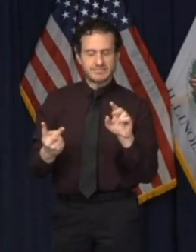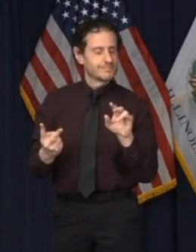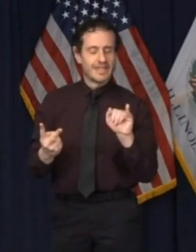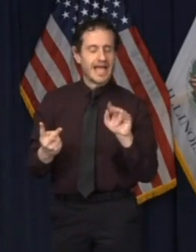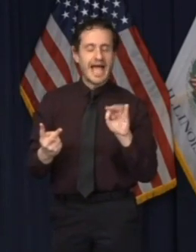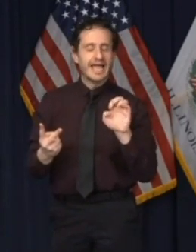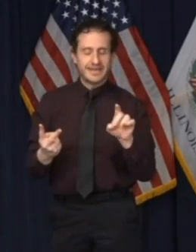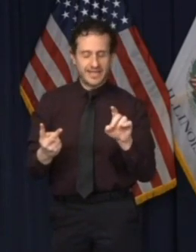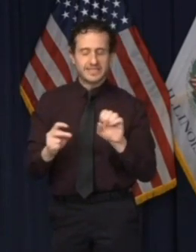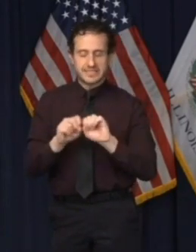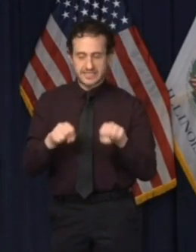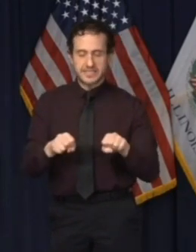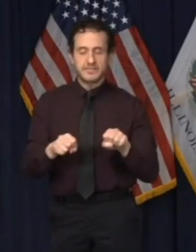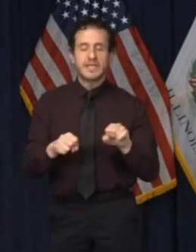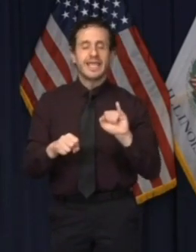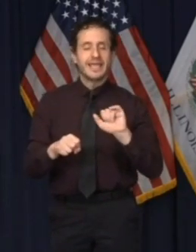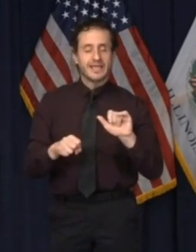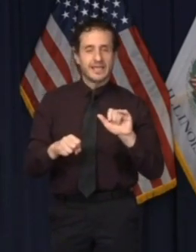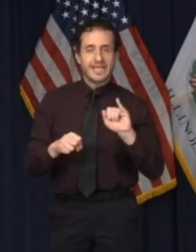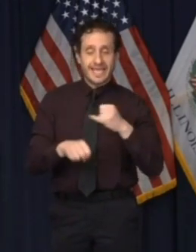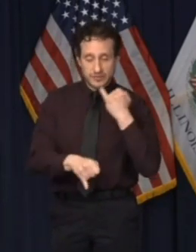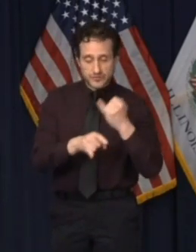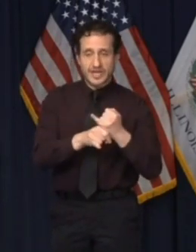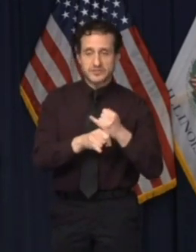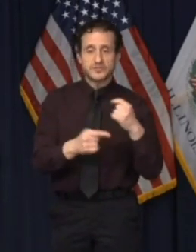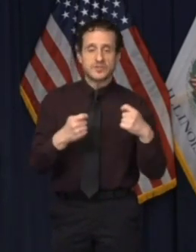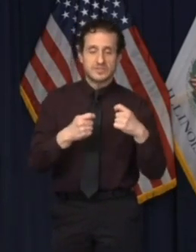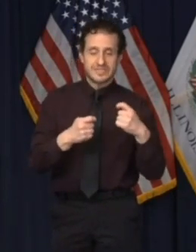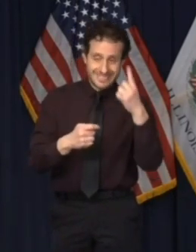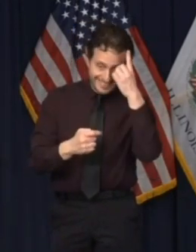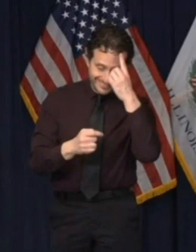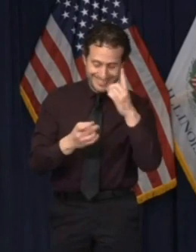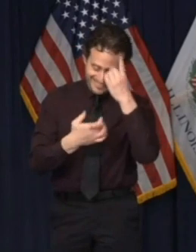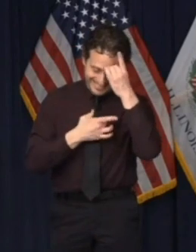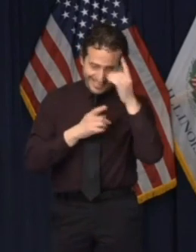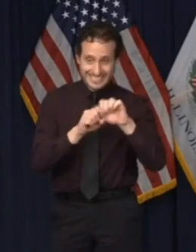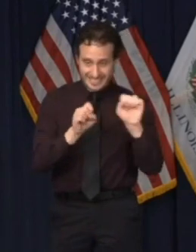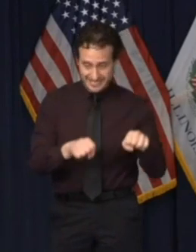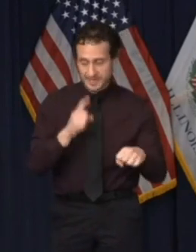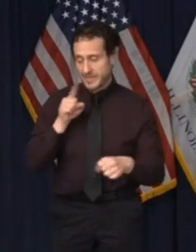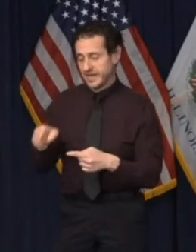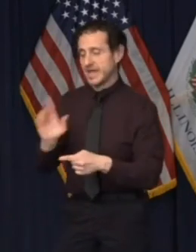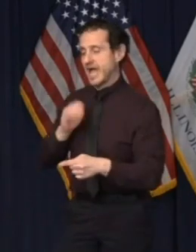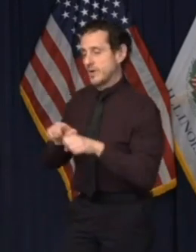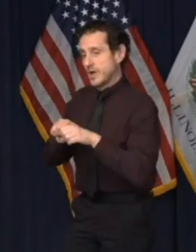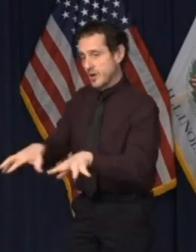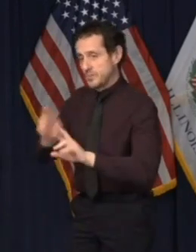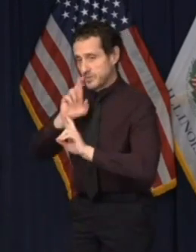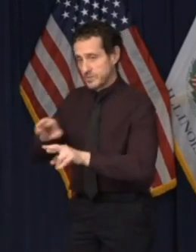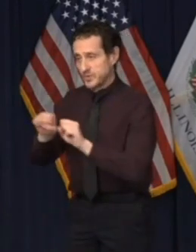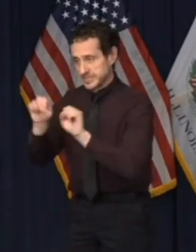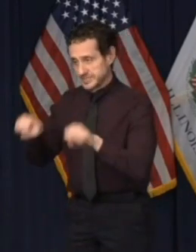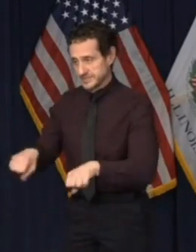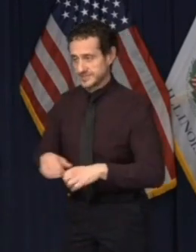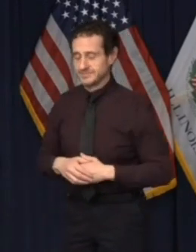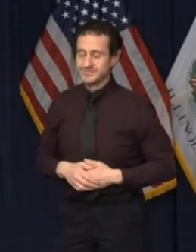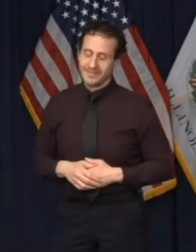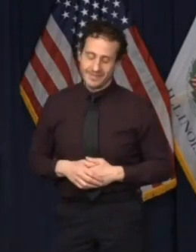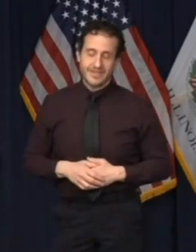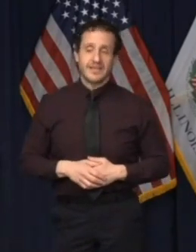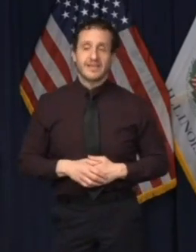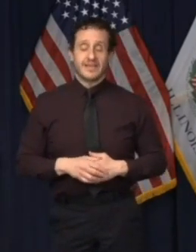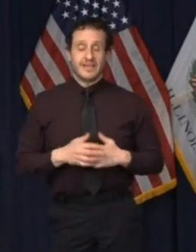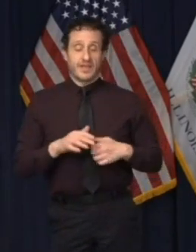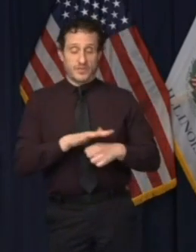Surveillance System, and the second is our outbreak reporting system. So obviously the local health departments and hospitals